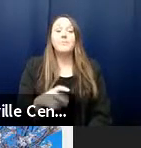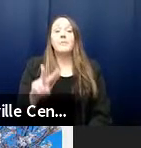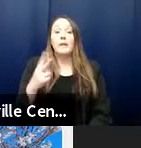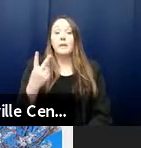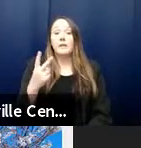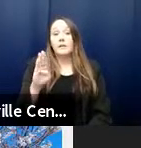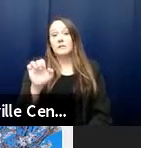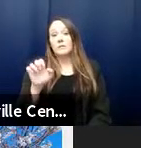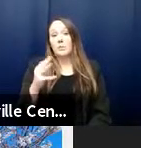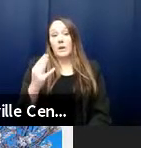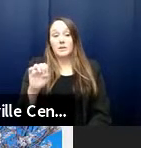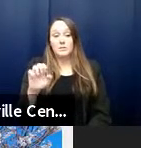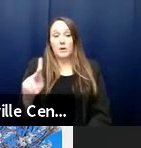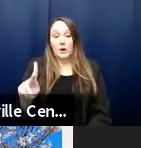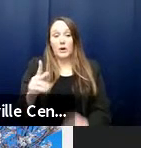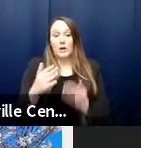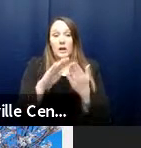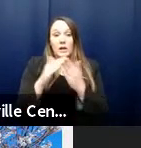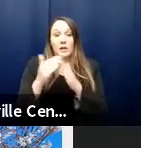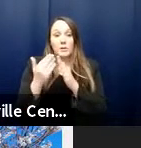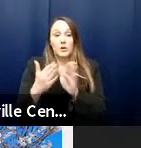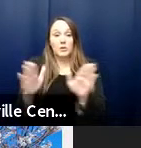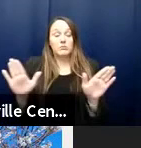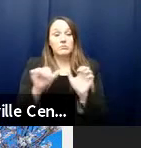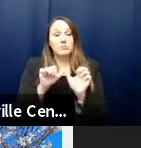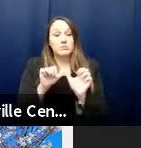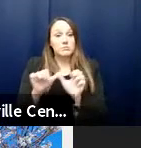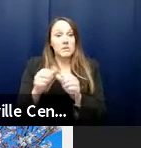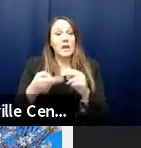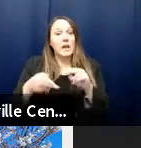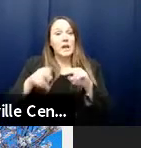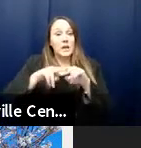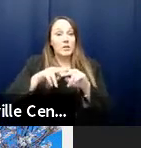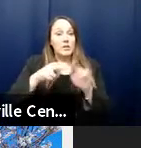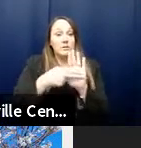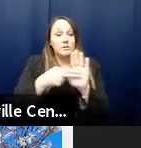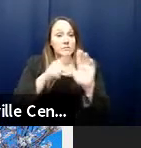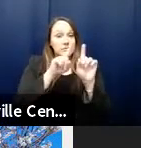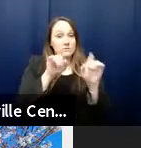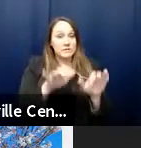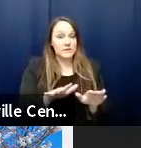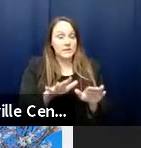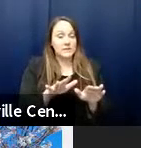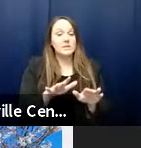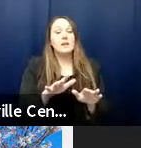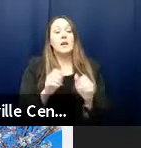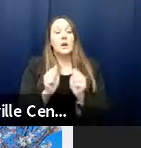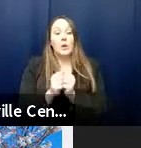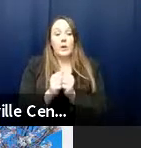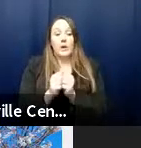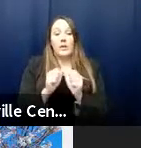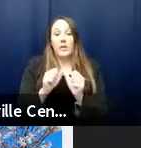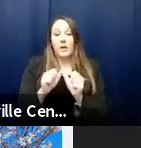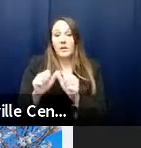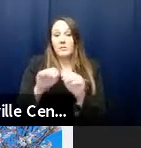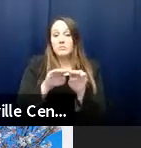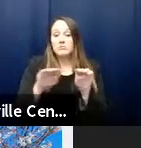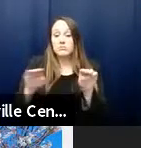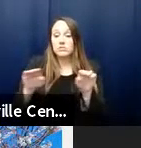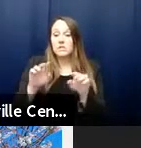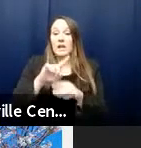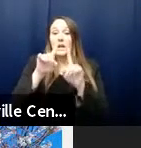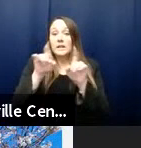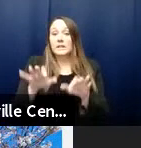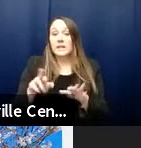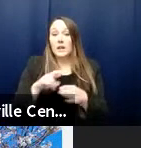benchmark, community-wide sustained and increased diagnostic testing with consistent or decreased test